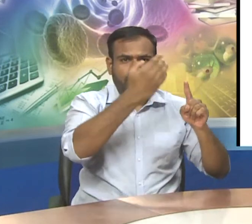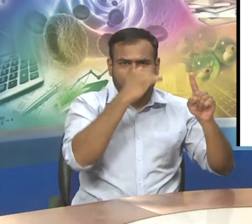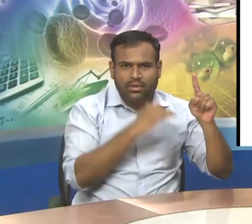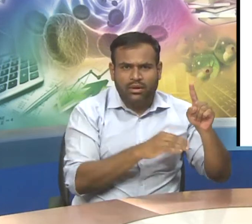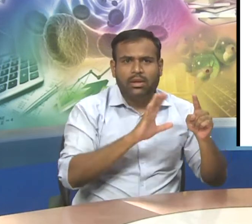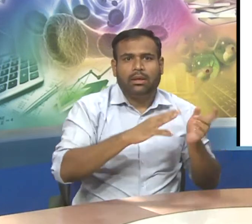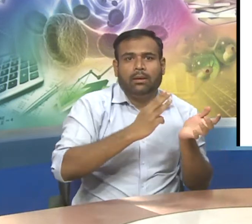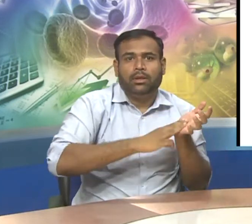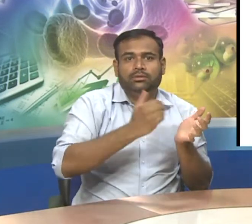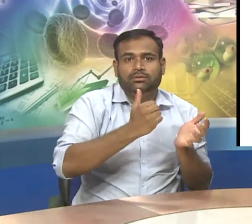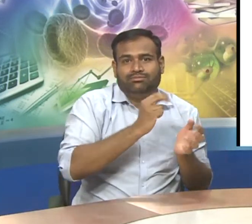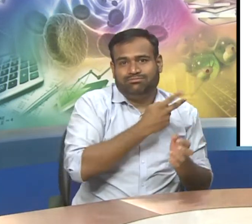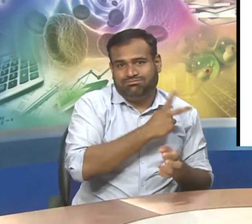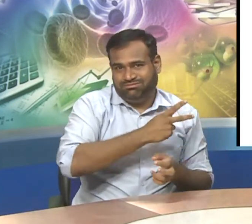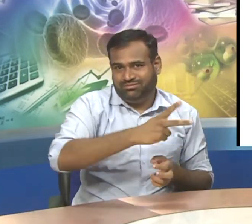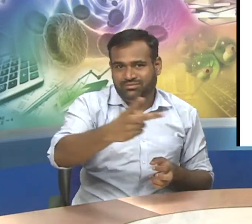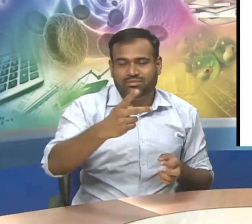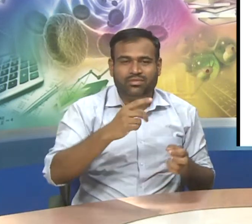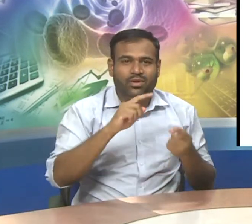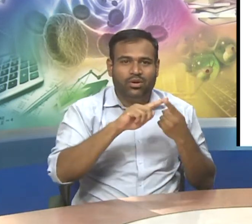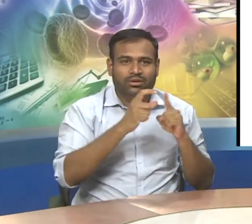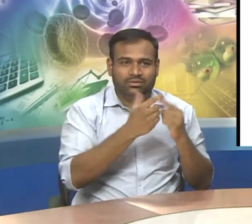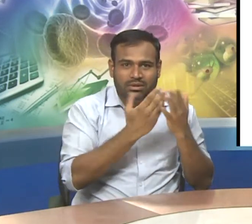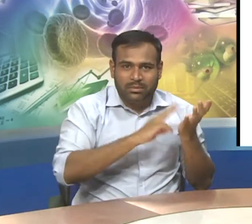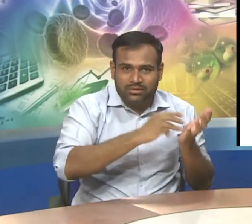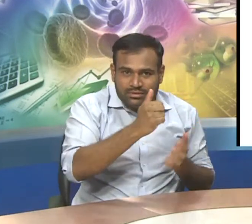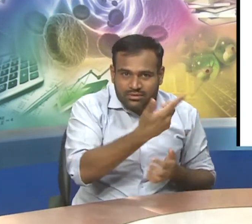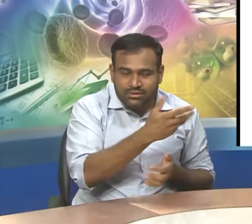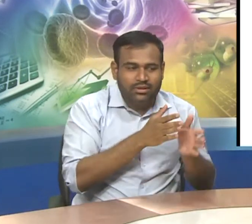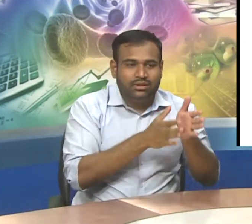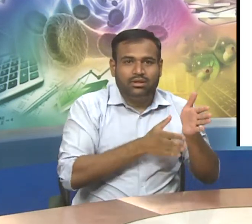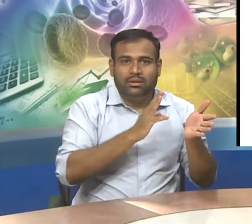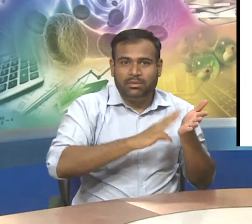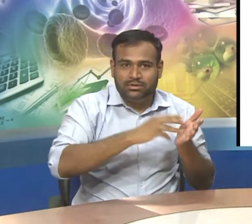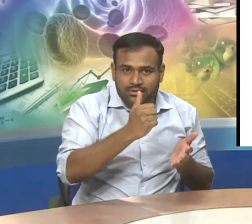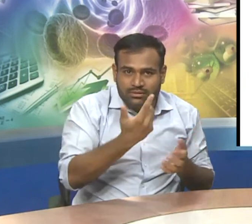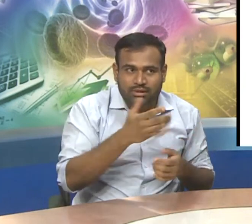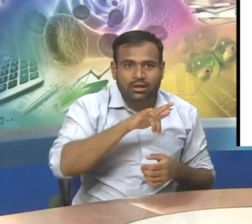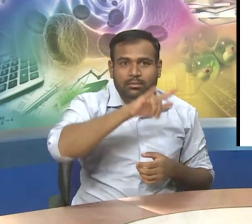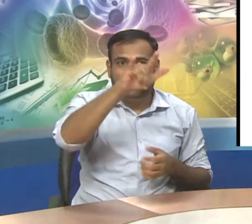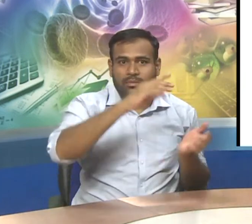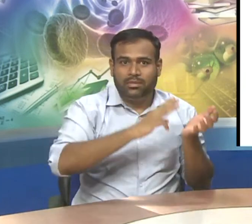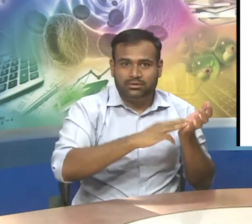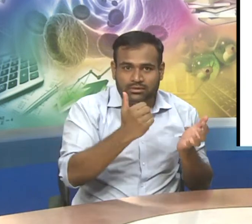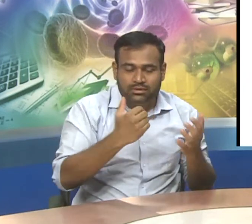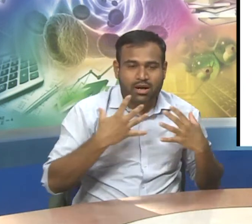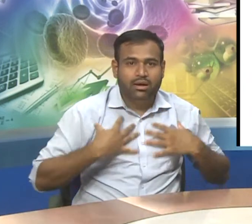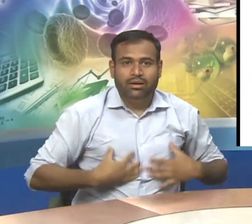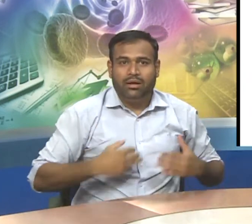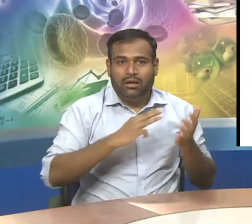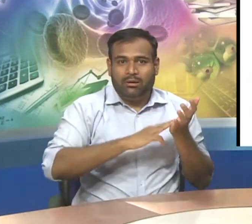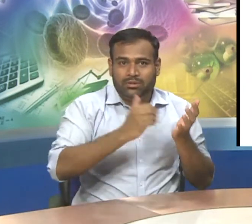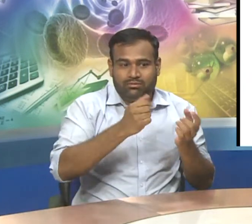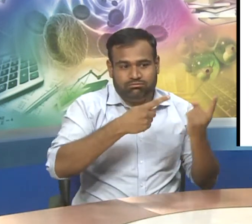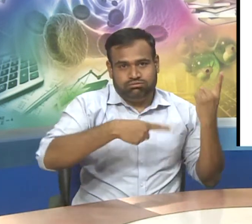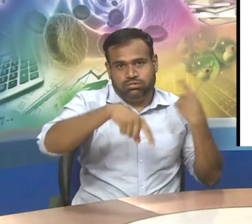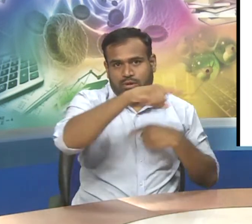If we talk about the Council of Ministers, then we can say that in union government and in